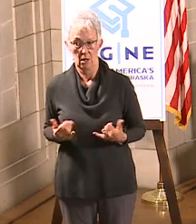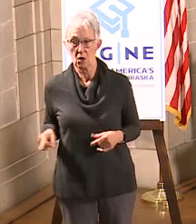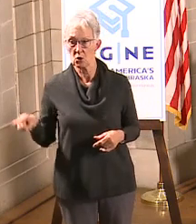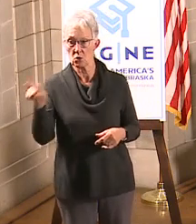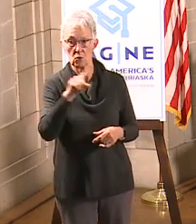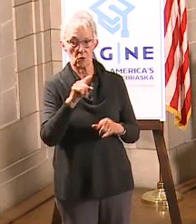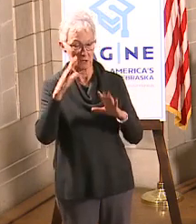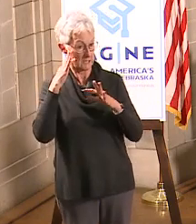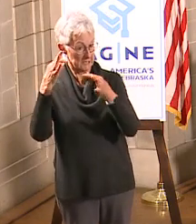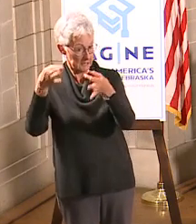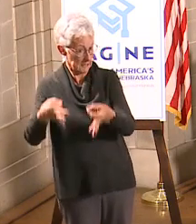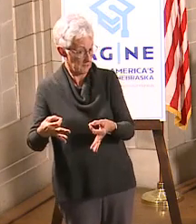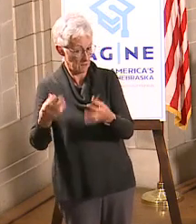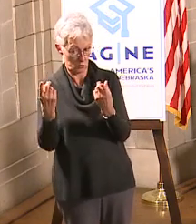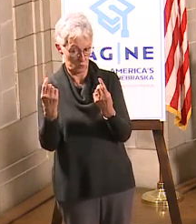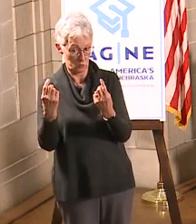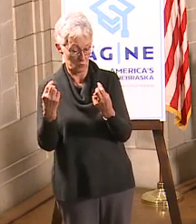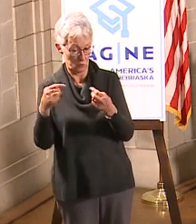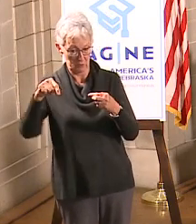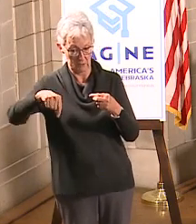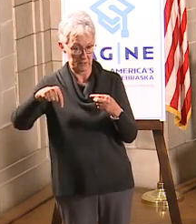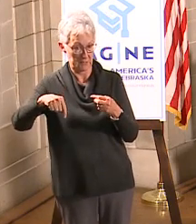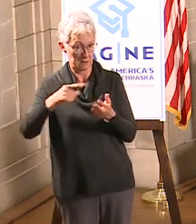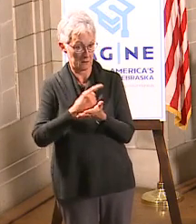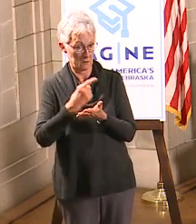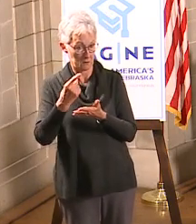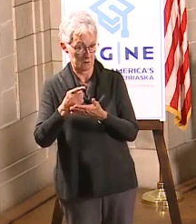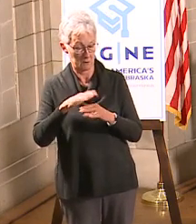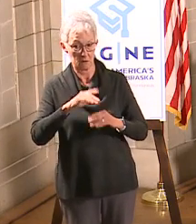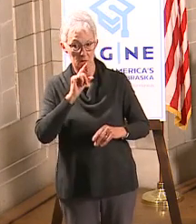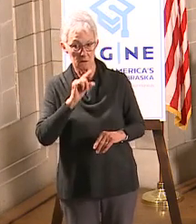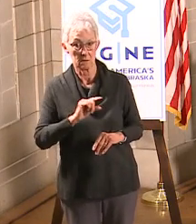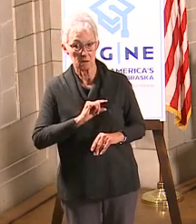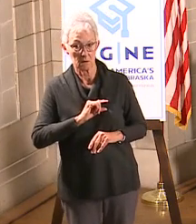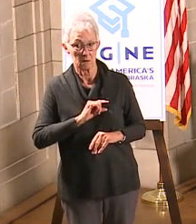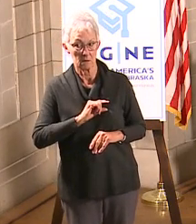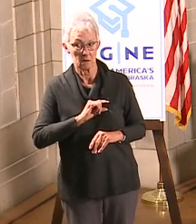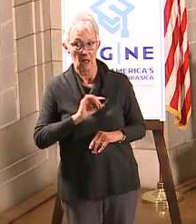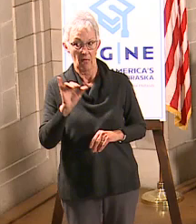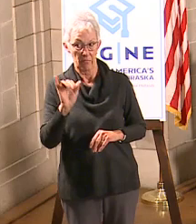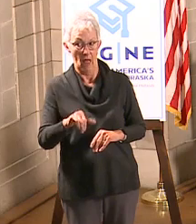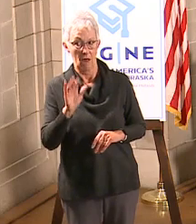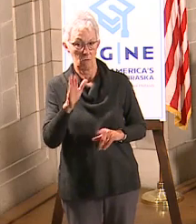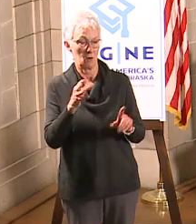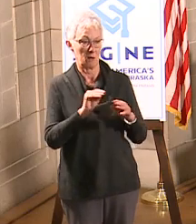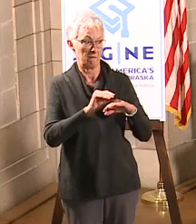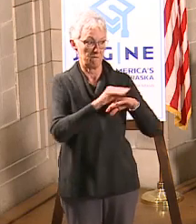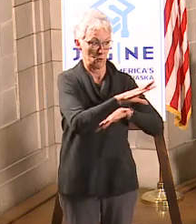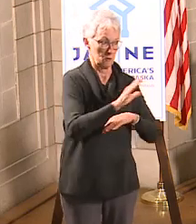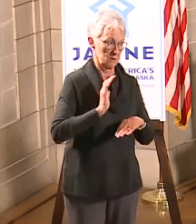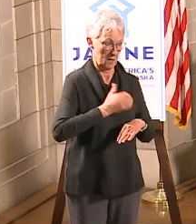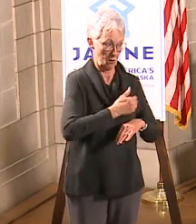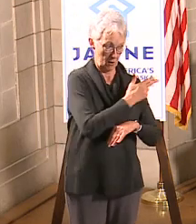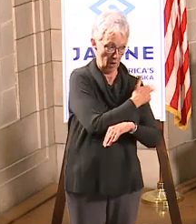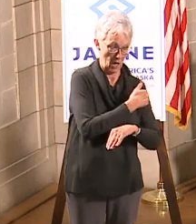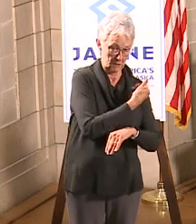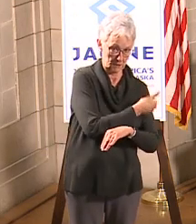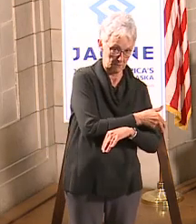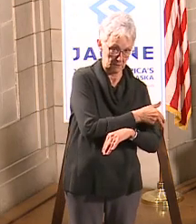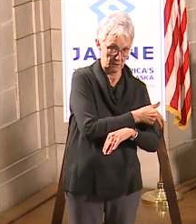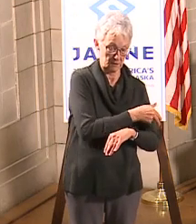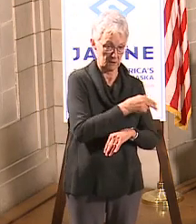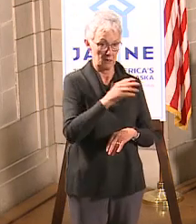when you gather with friends and family and in the community will determine whether our hospitals and our local health departments will become